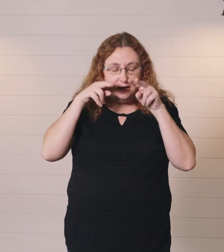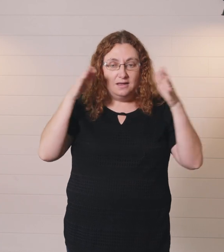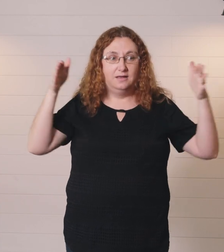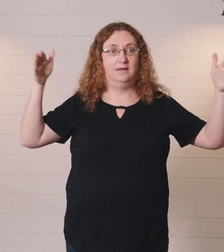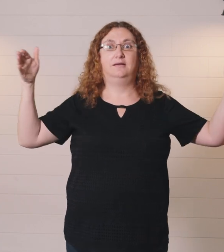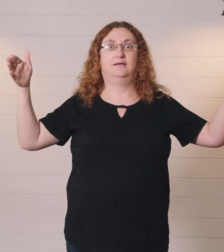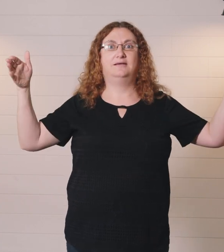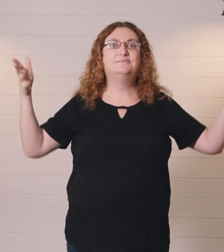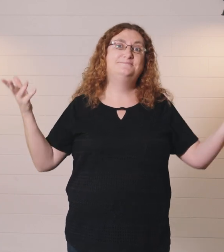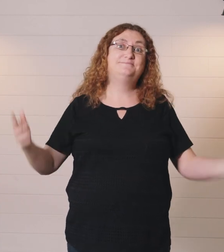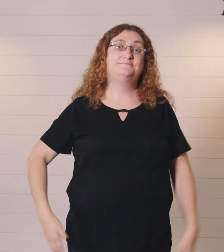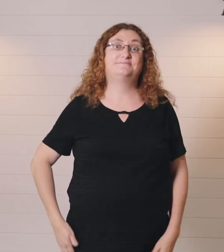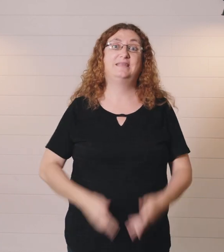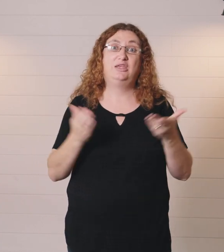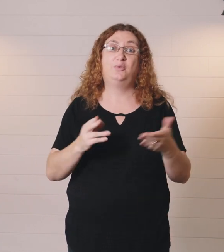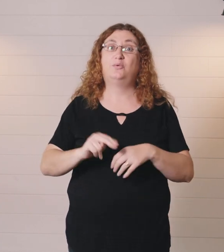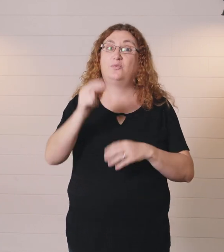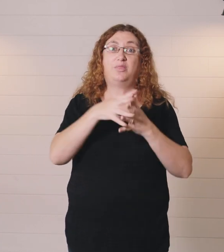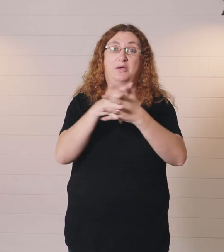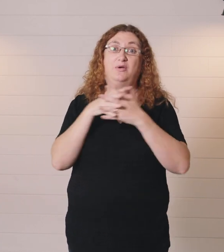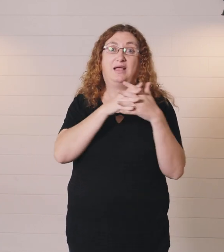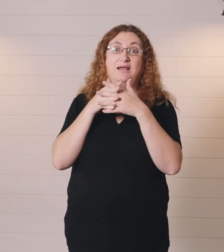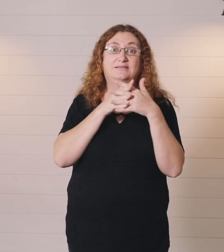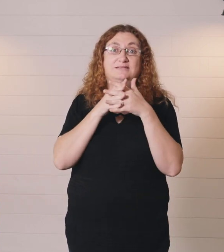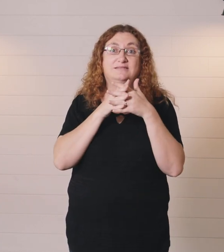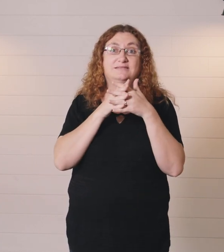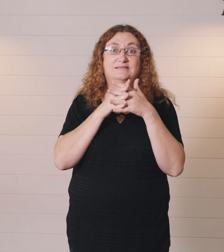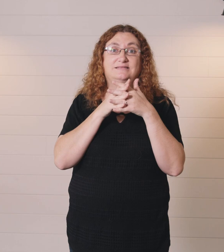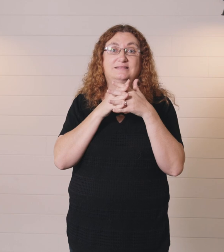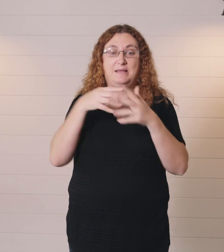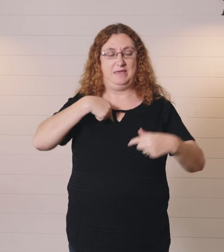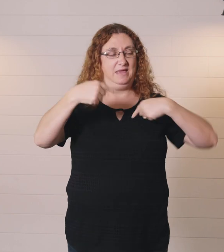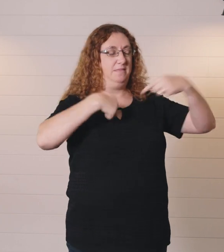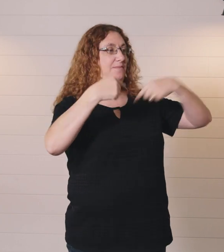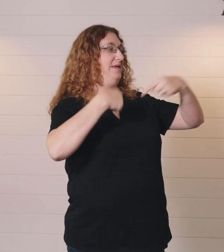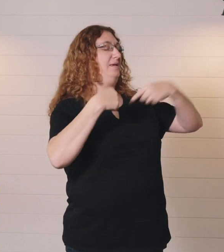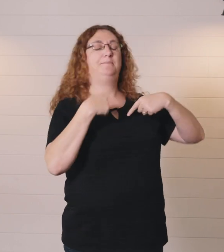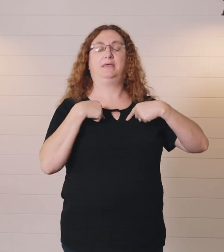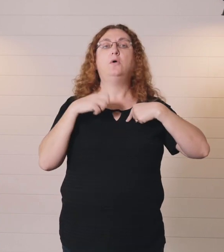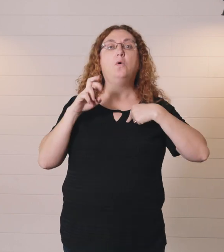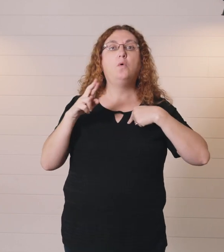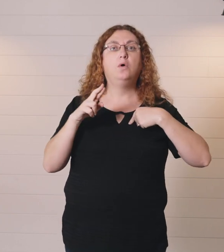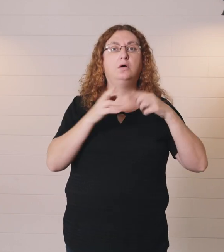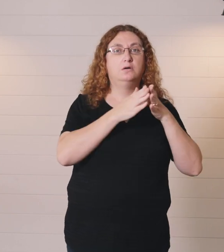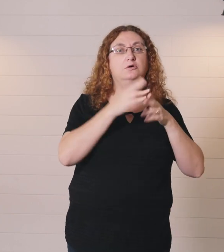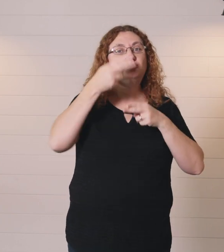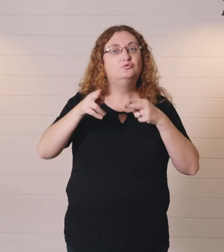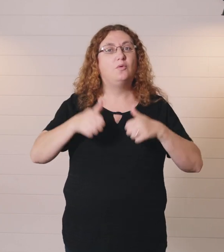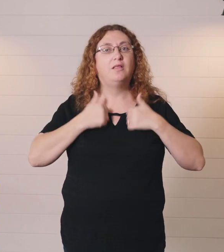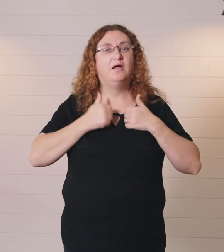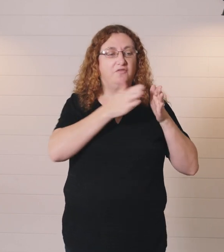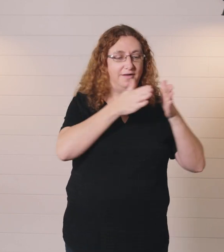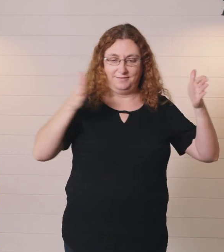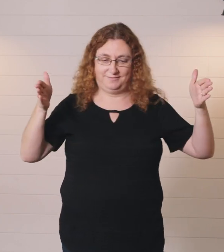lift our eyes, particularly as Western Christians. We can't seem to lift our eyes beyond the short span of our 70 or 80 lives. And